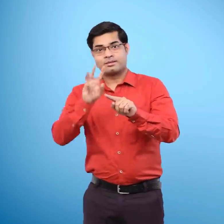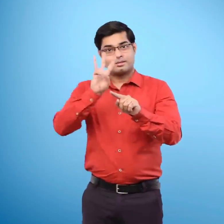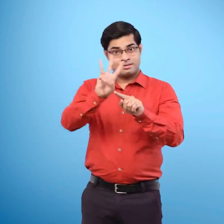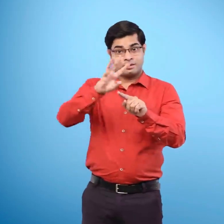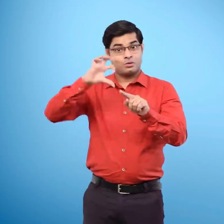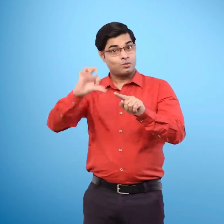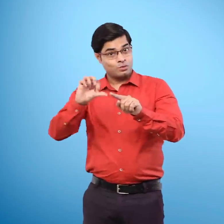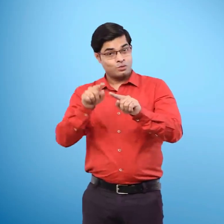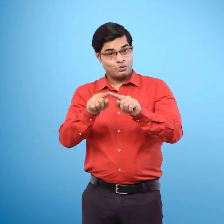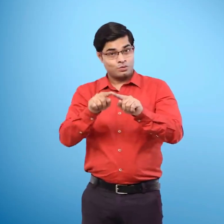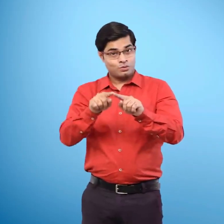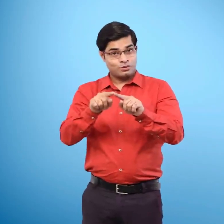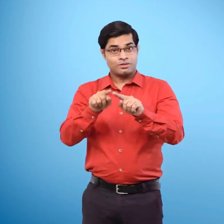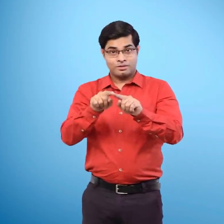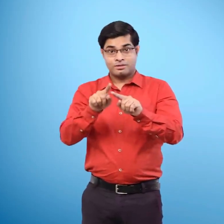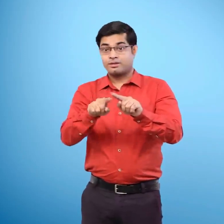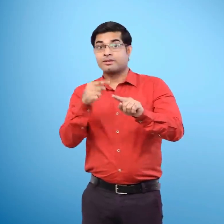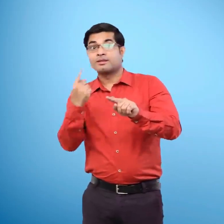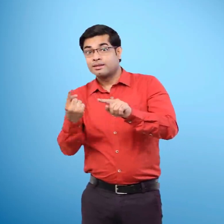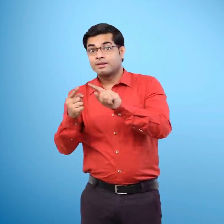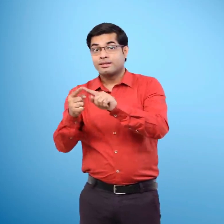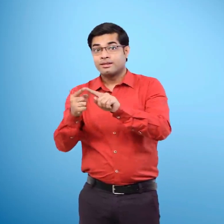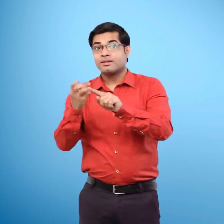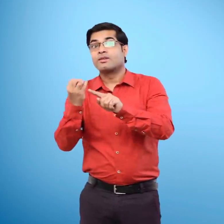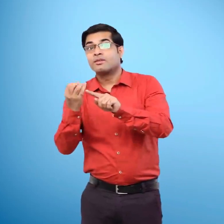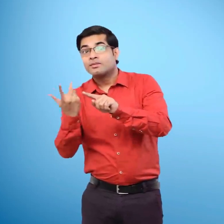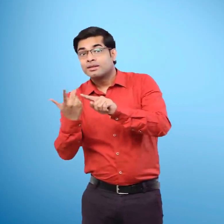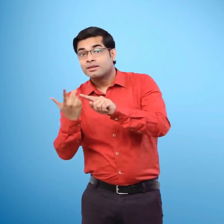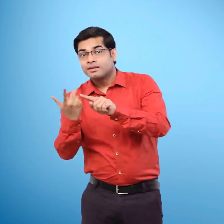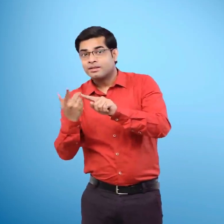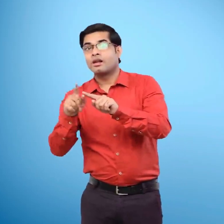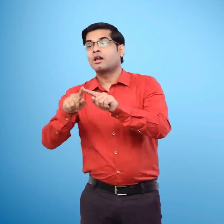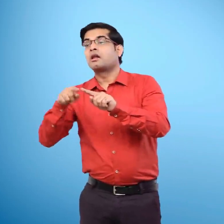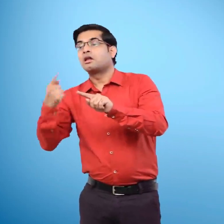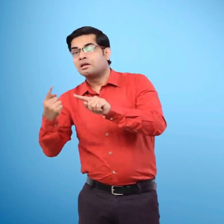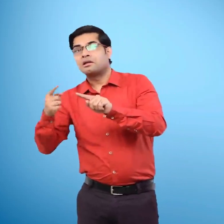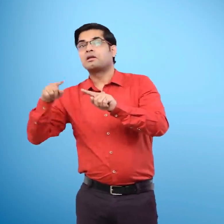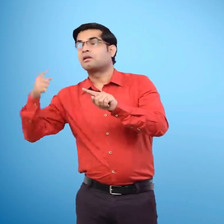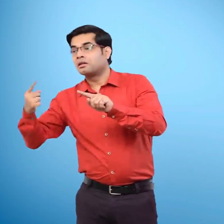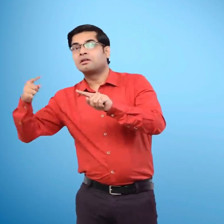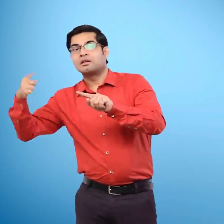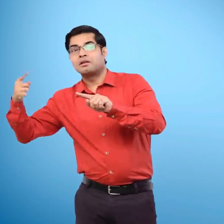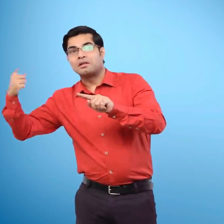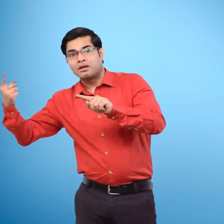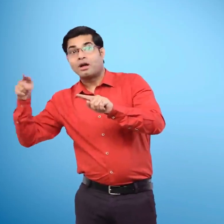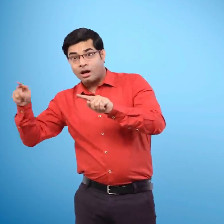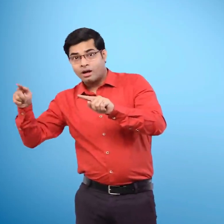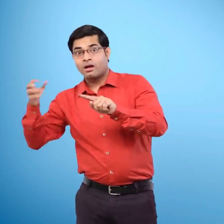Number 39. Box 4, 5, 6, 7 and 8